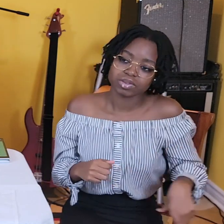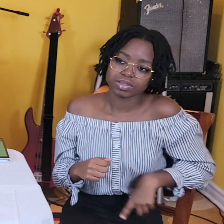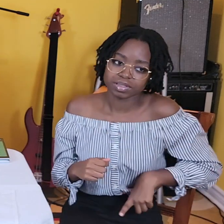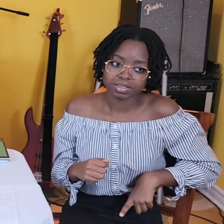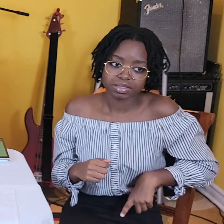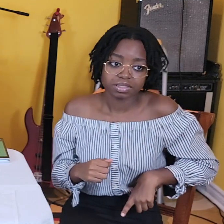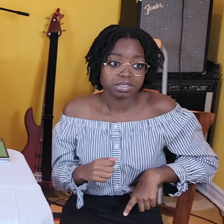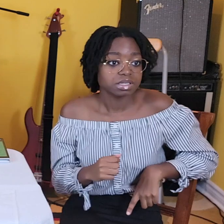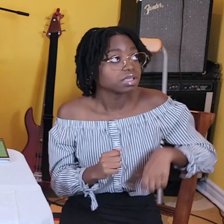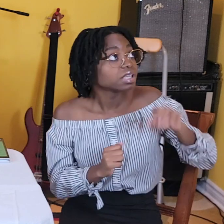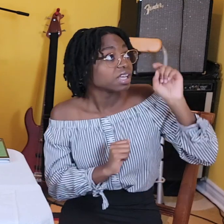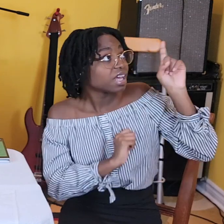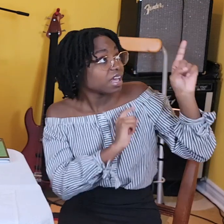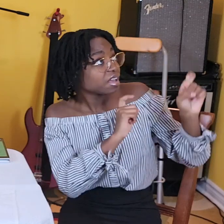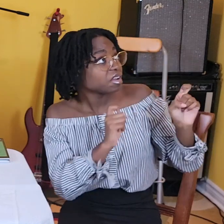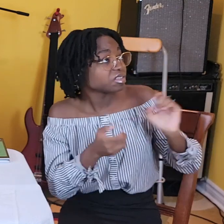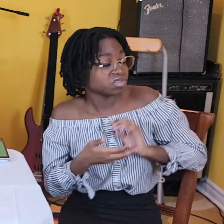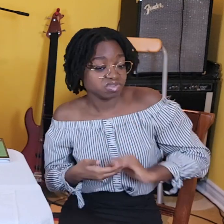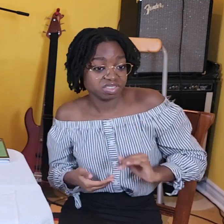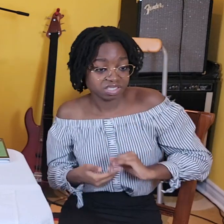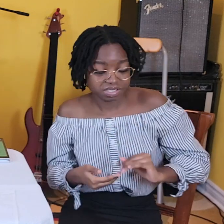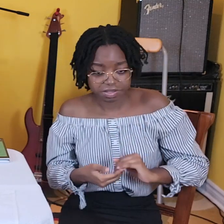we need to talk to him and when we have to talk to him,